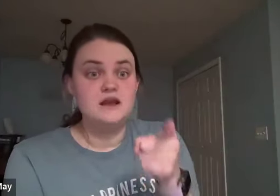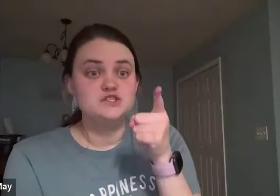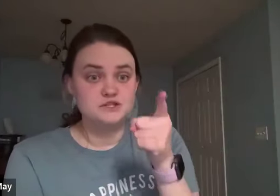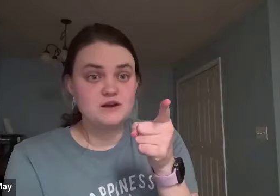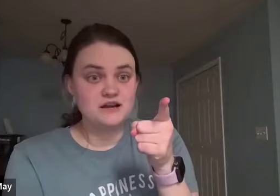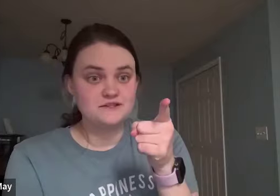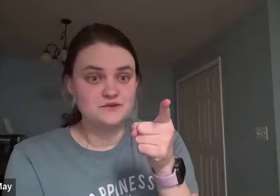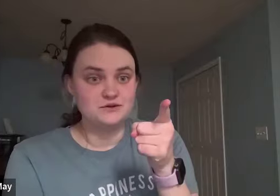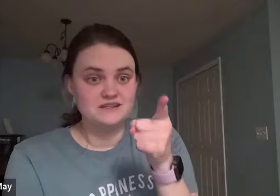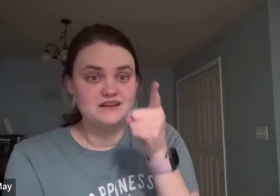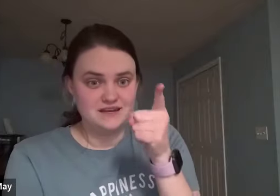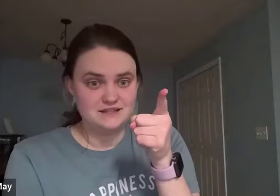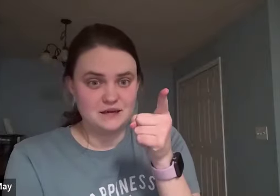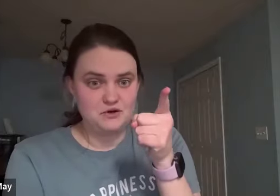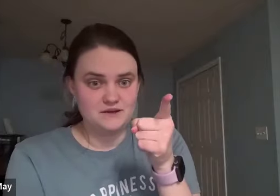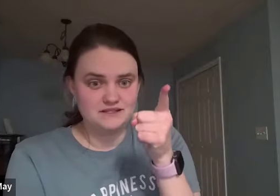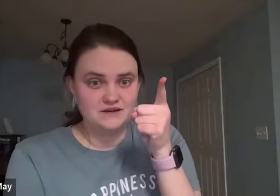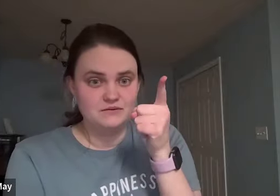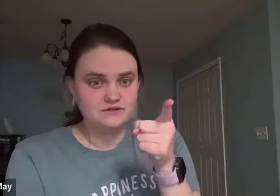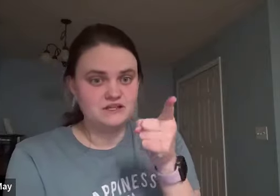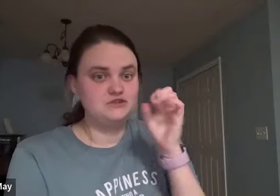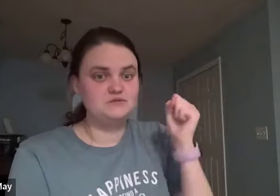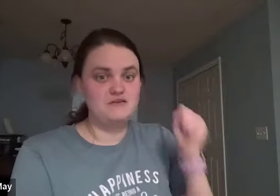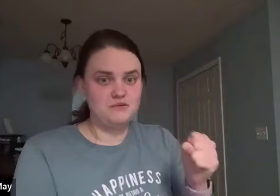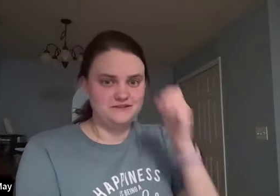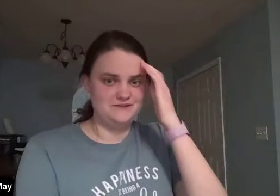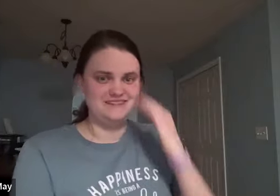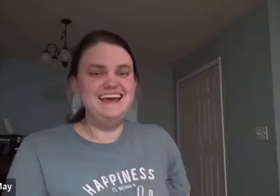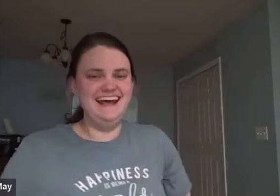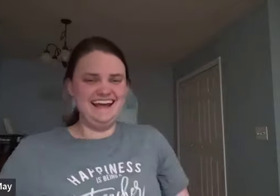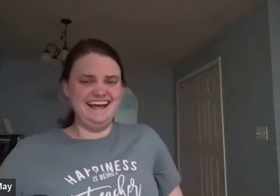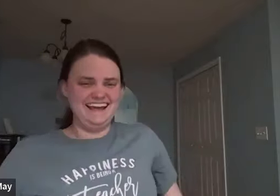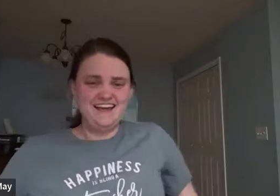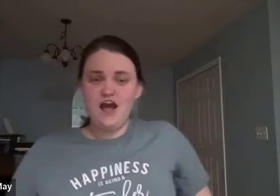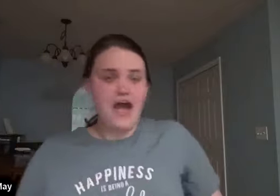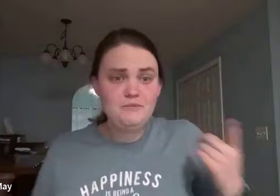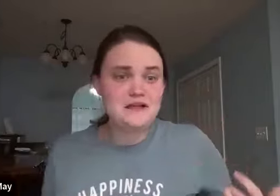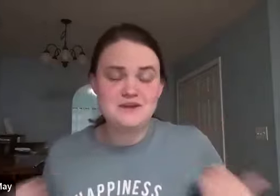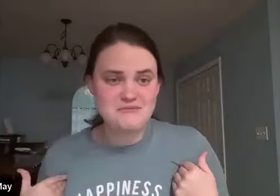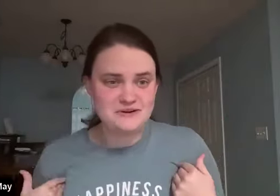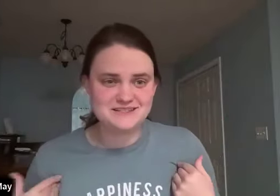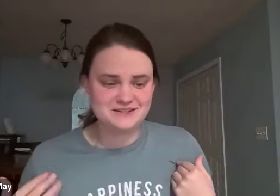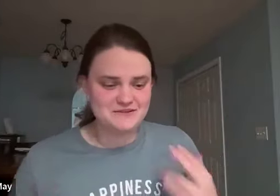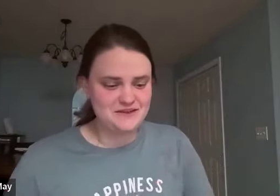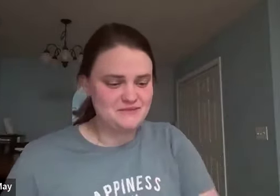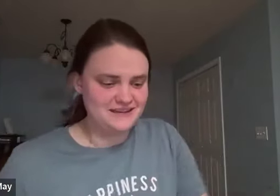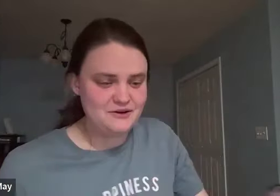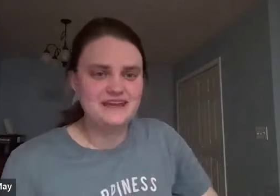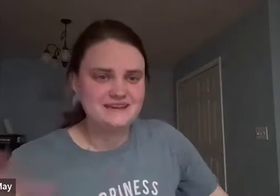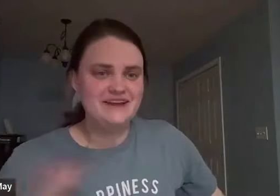So I do have breakfast foods. Yes, I promise. Once we get drinks, we'll have our breakfast foods. I don't blame you. I'm always concerned about that. I'm like, no, we can't. We have